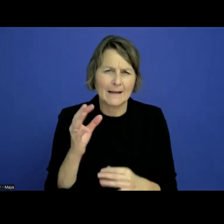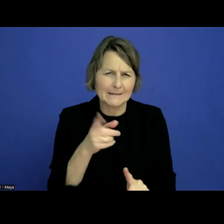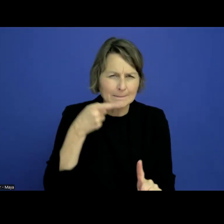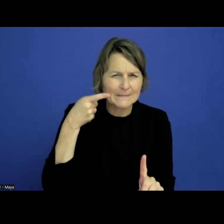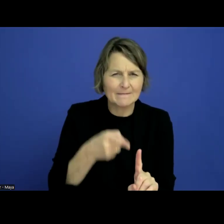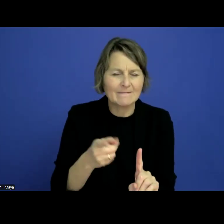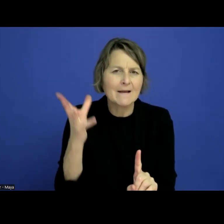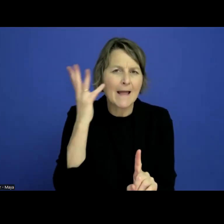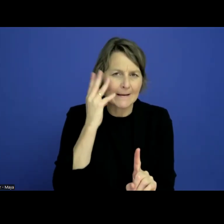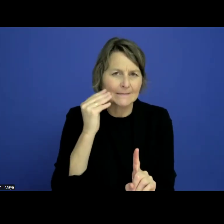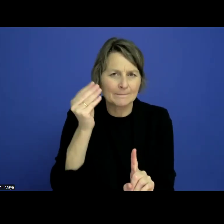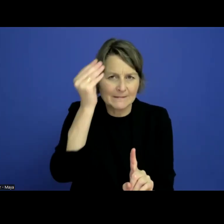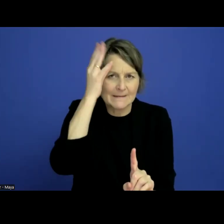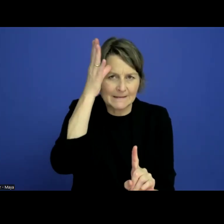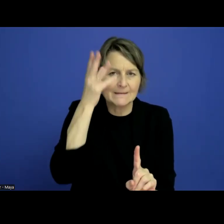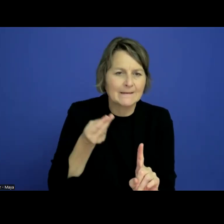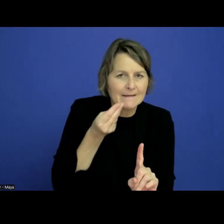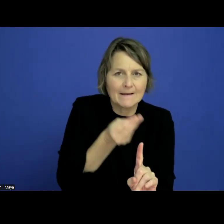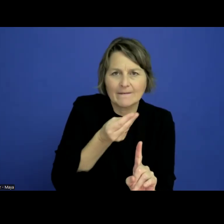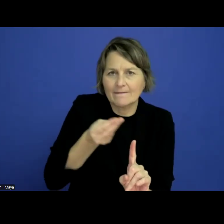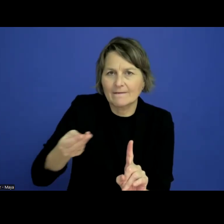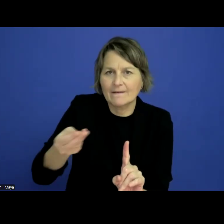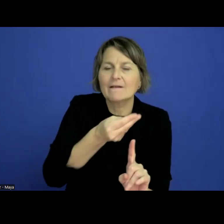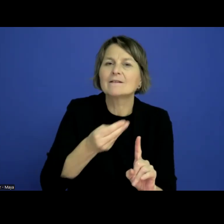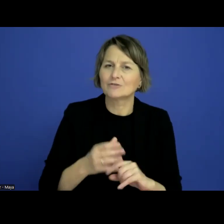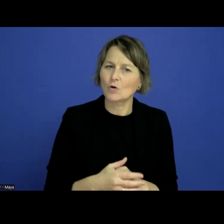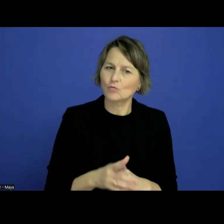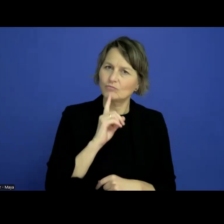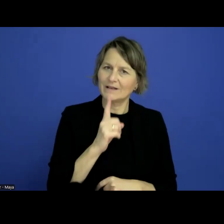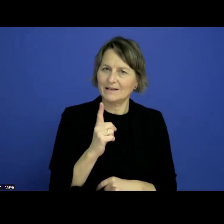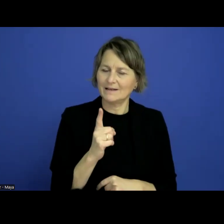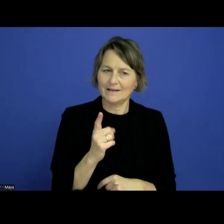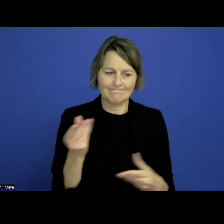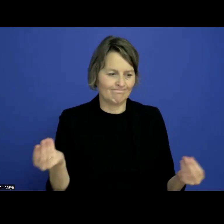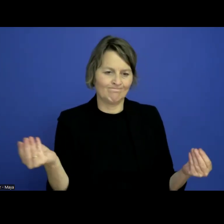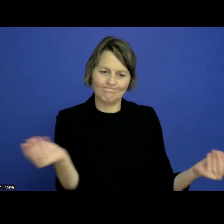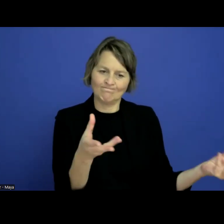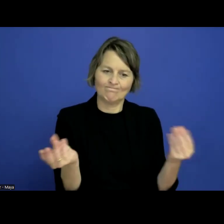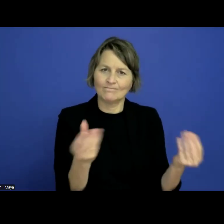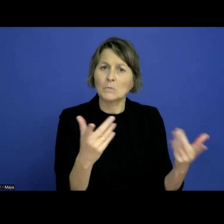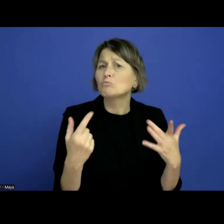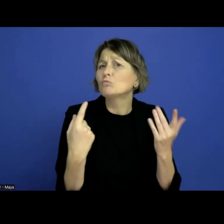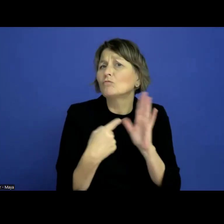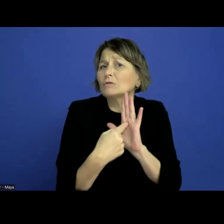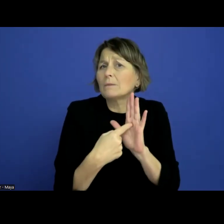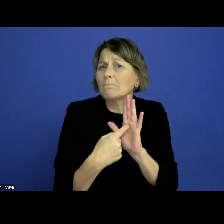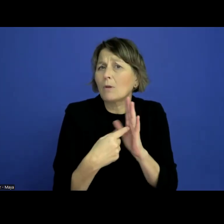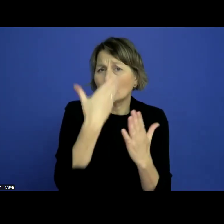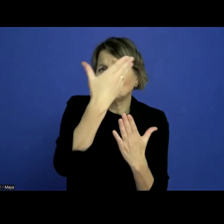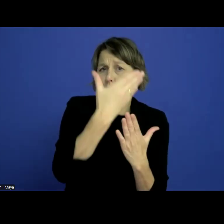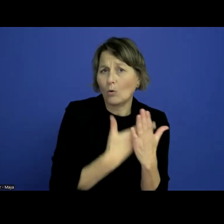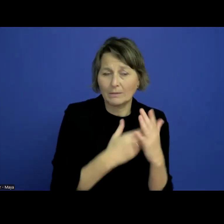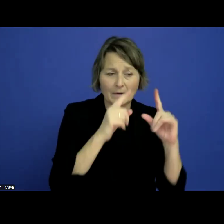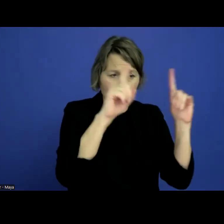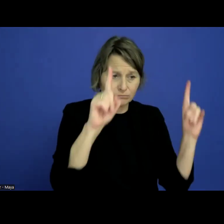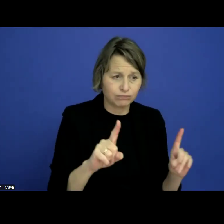countries with the group by sharing expertise in the form of one-pagers, documents, podcasts,